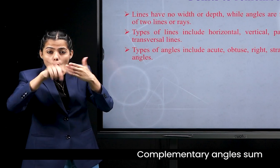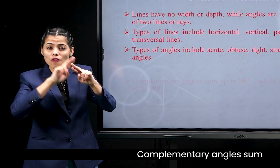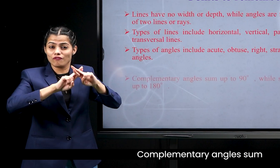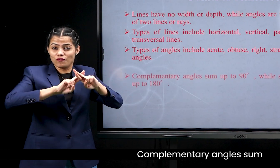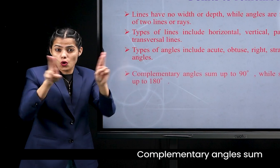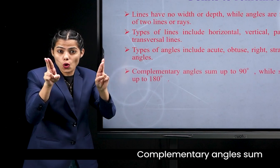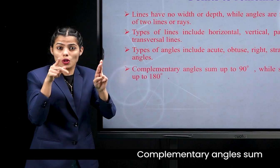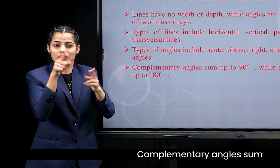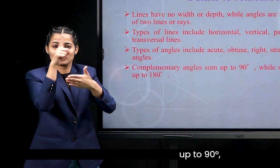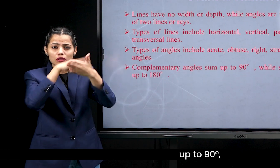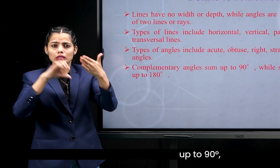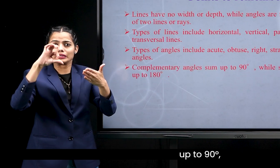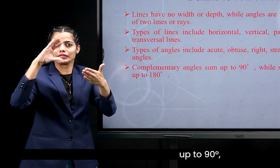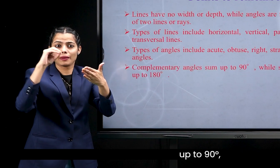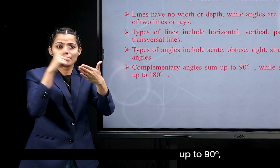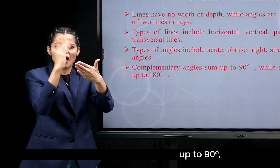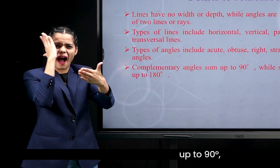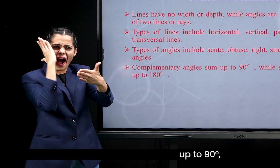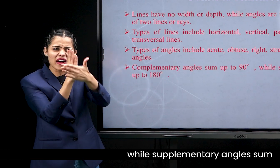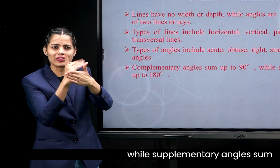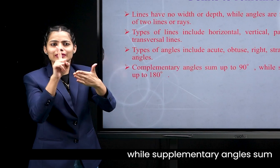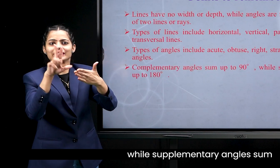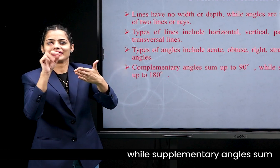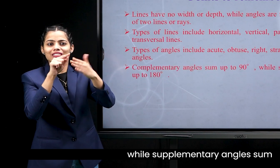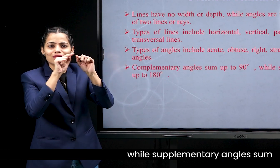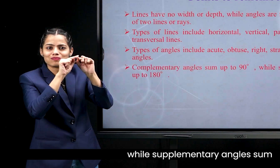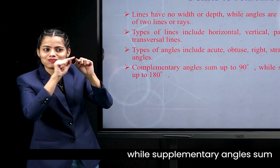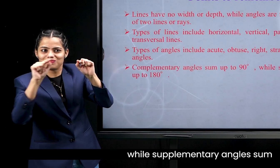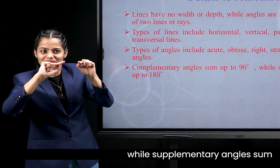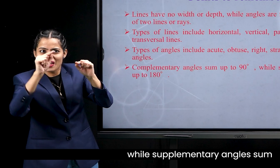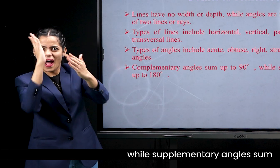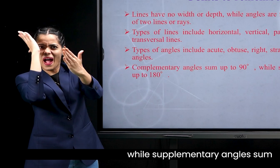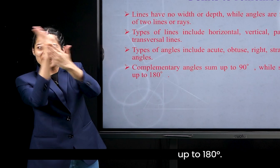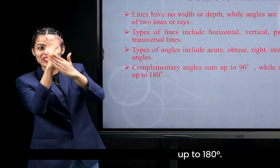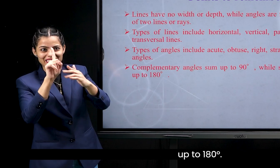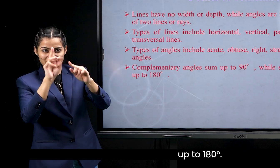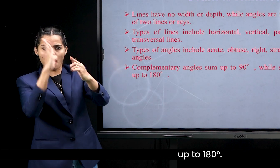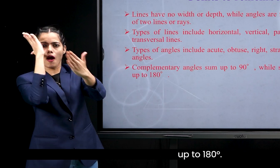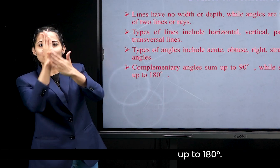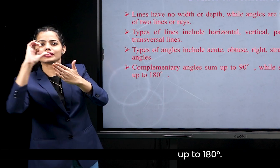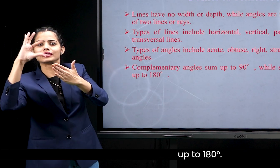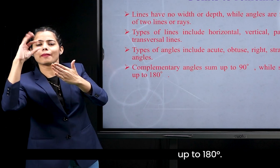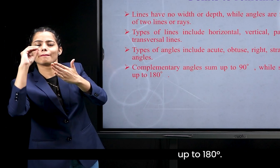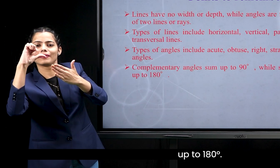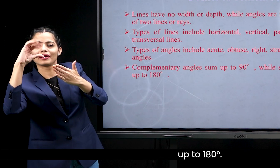Complementary angles sum up to 90 degree while supplementary angles sum up to 180 degree.